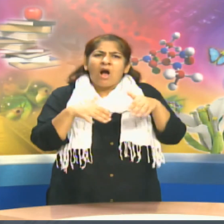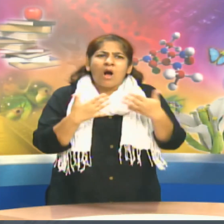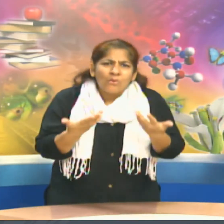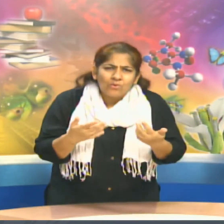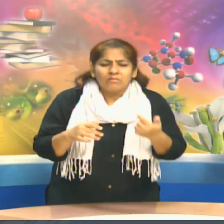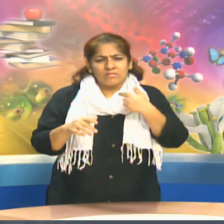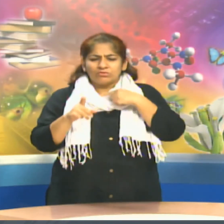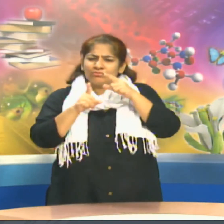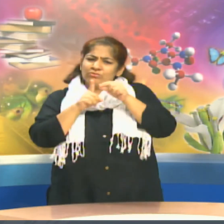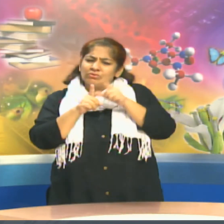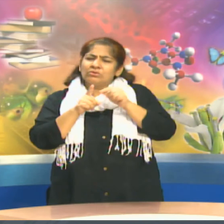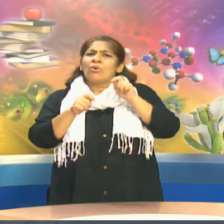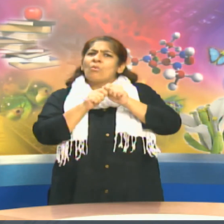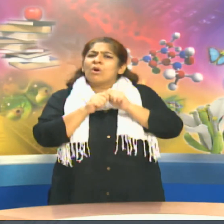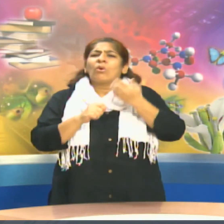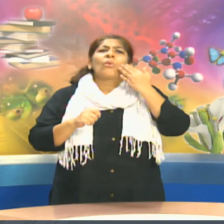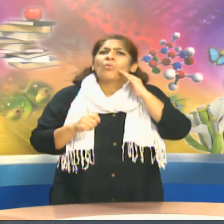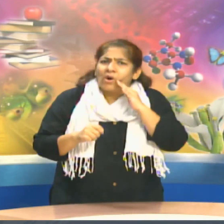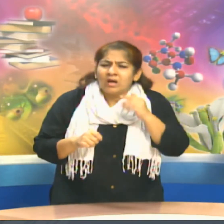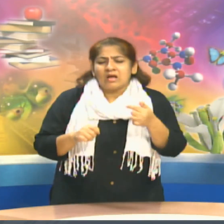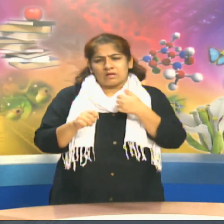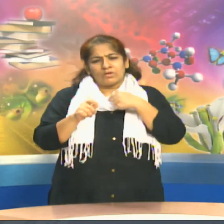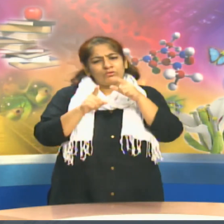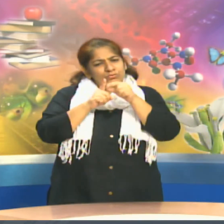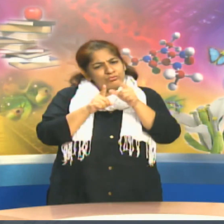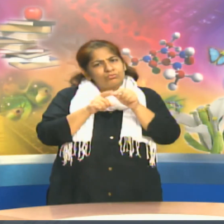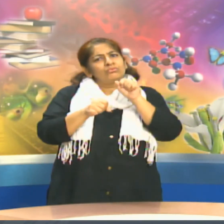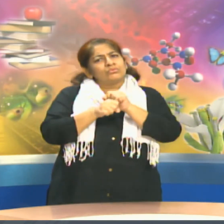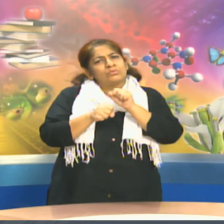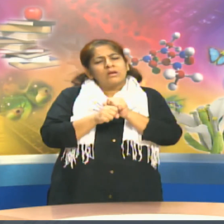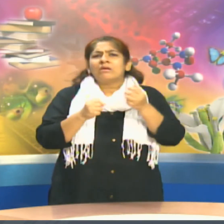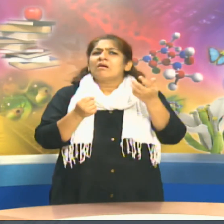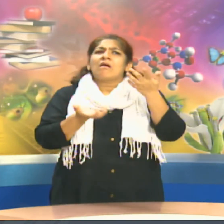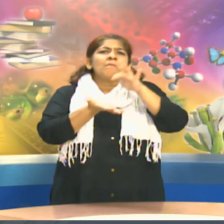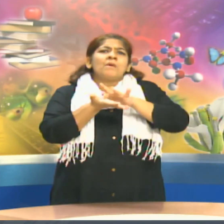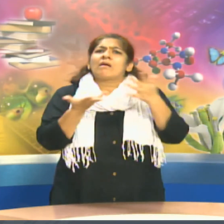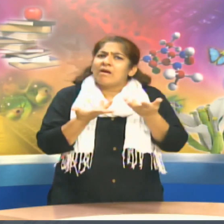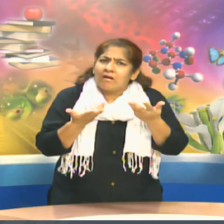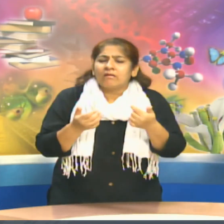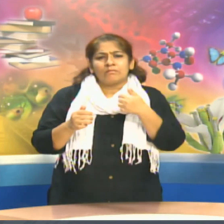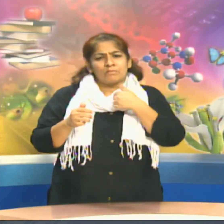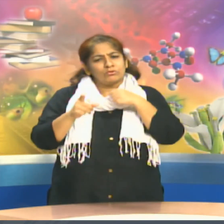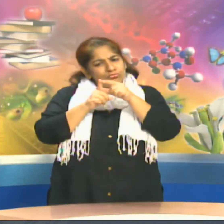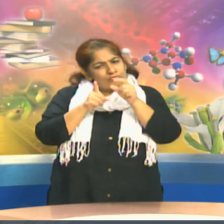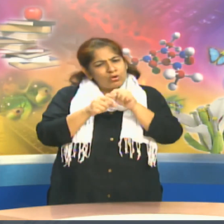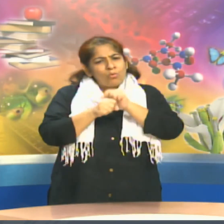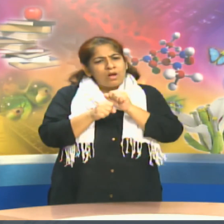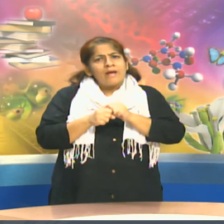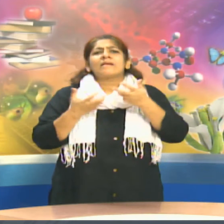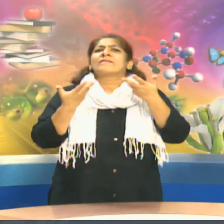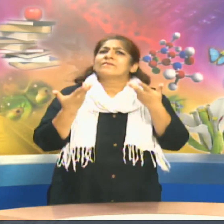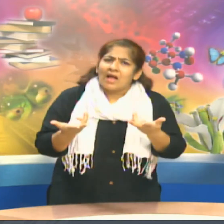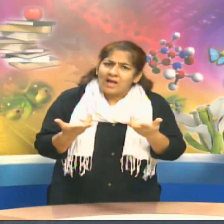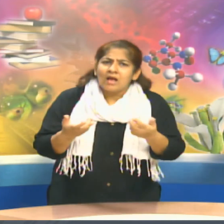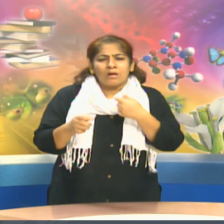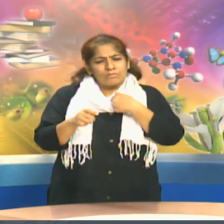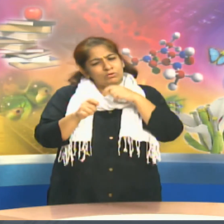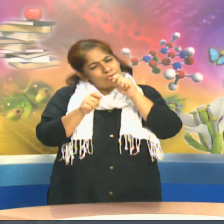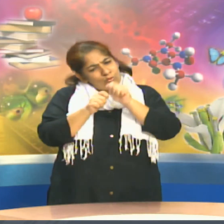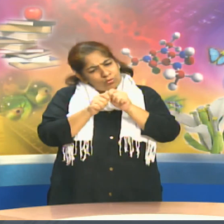and doing something, how I am doing and who I am, what I am doing and when I